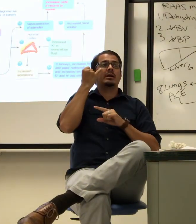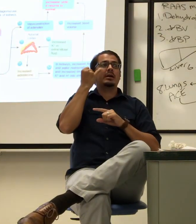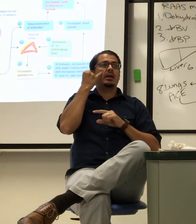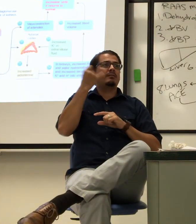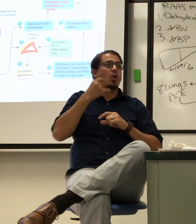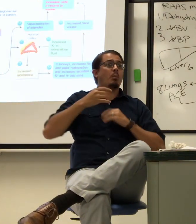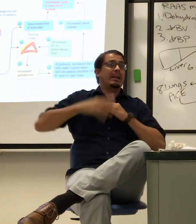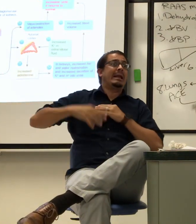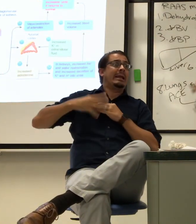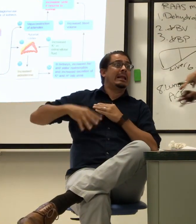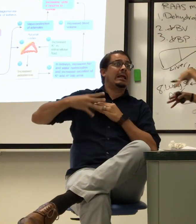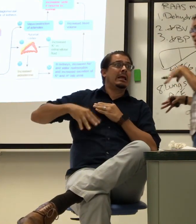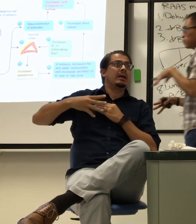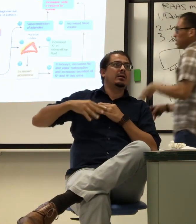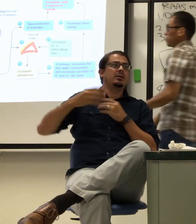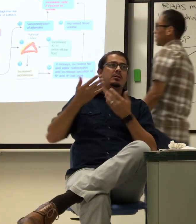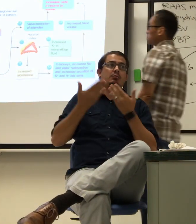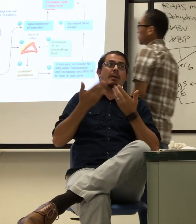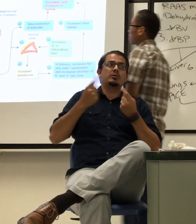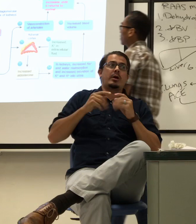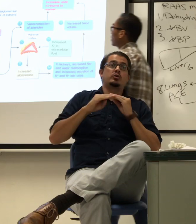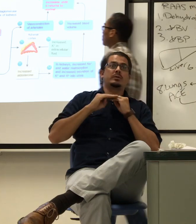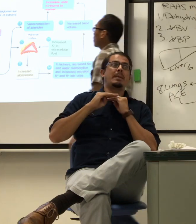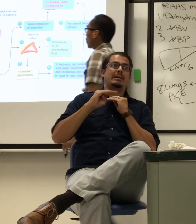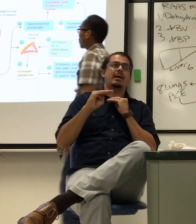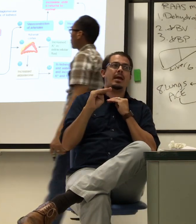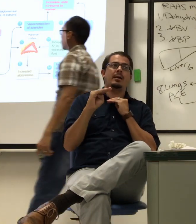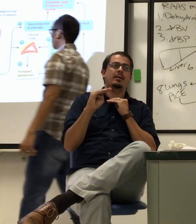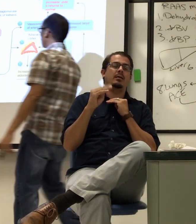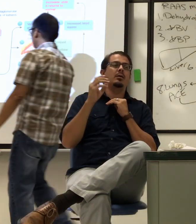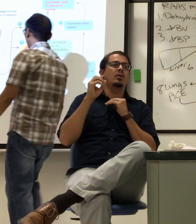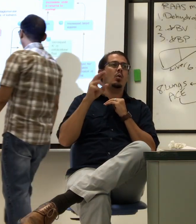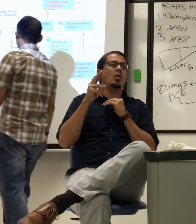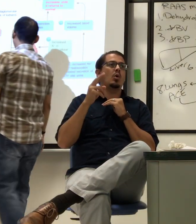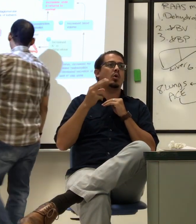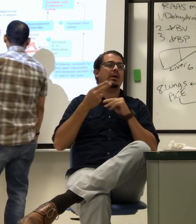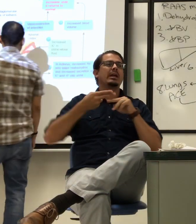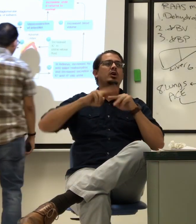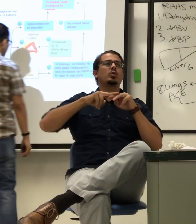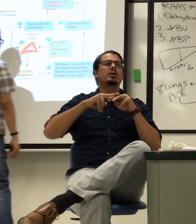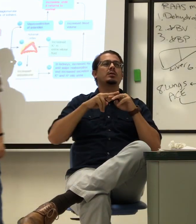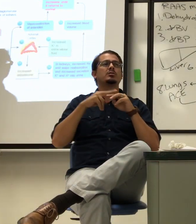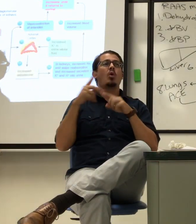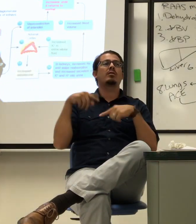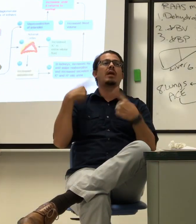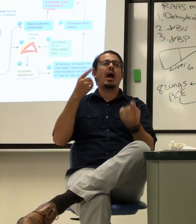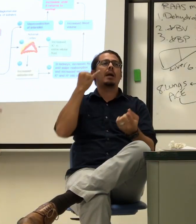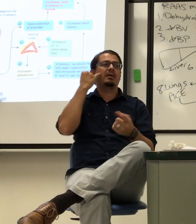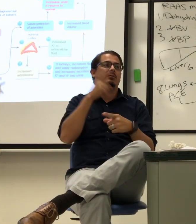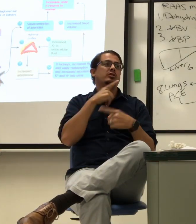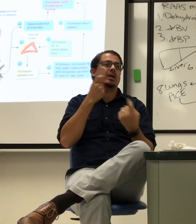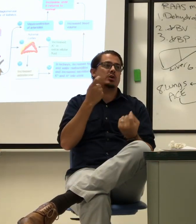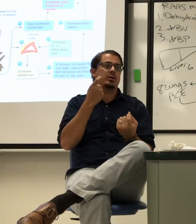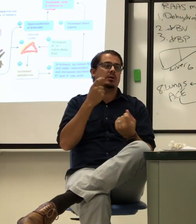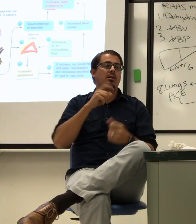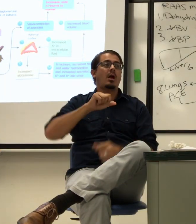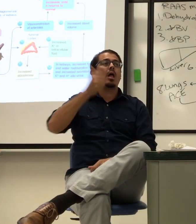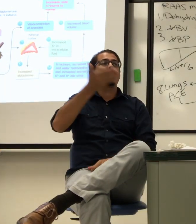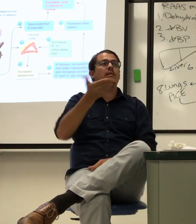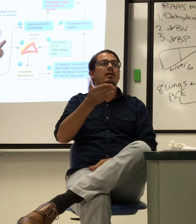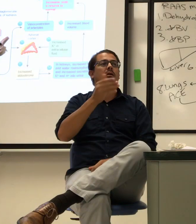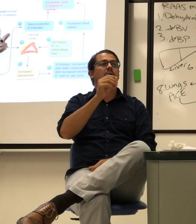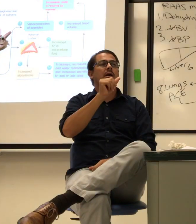you're hemorrhaging, you're probably just trying to maintain blood pressure, or you're increasing it over time if you're dehydrated. But the other thing